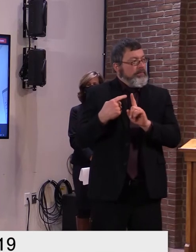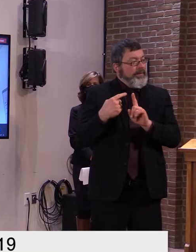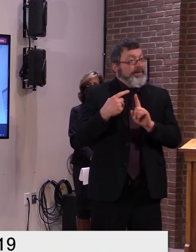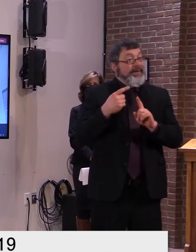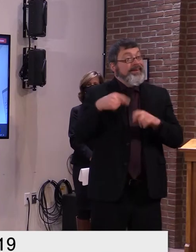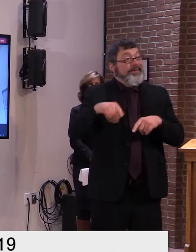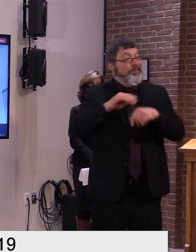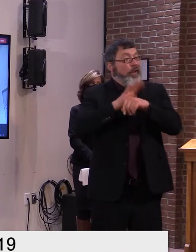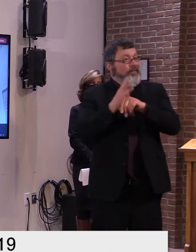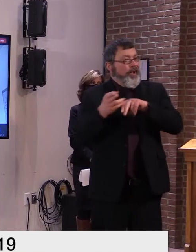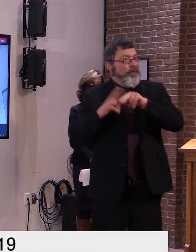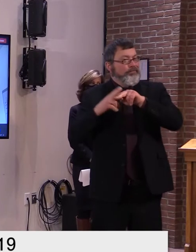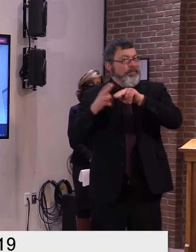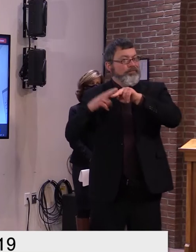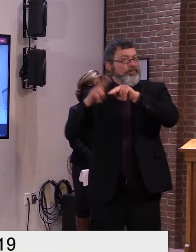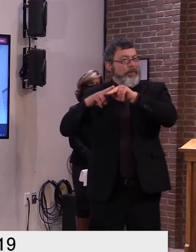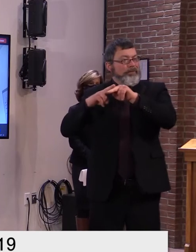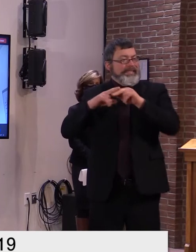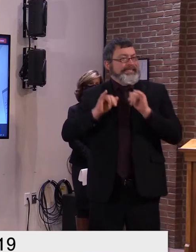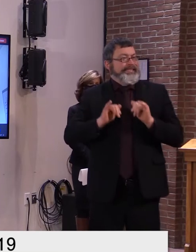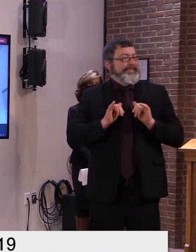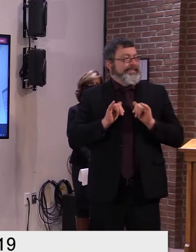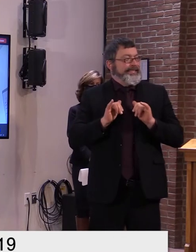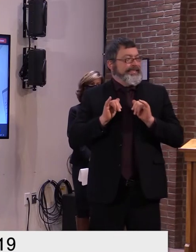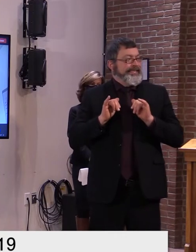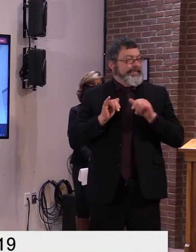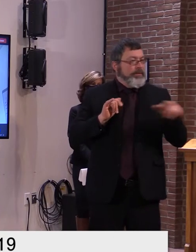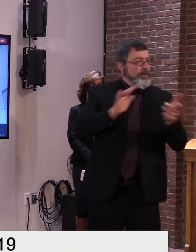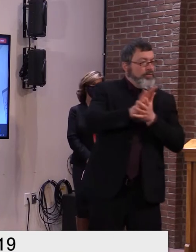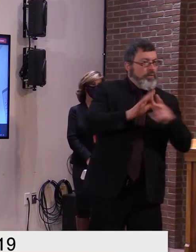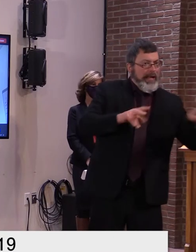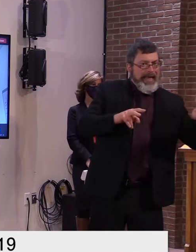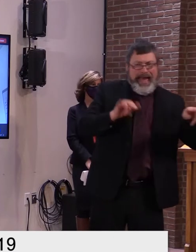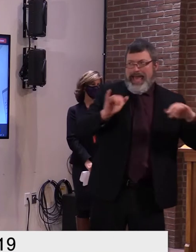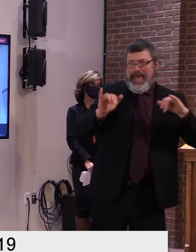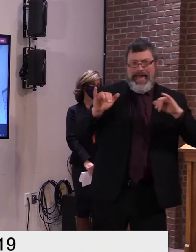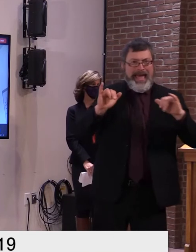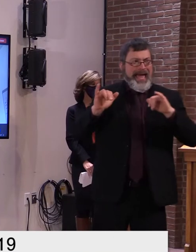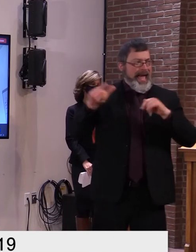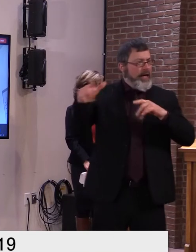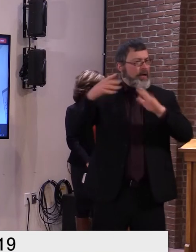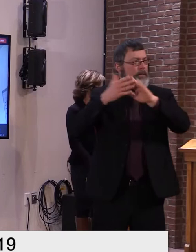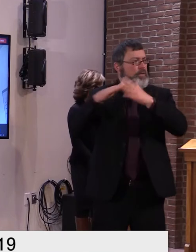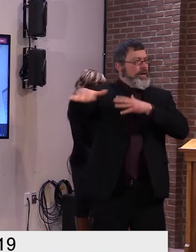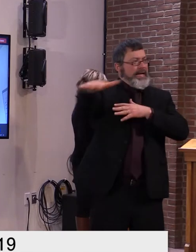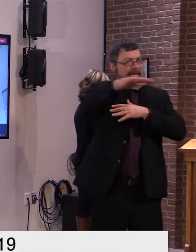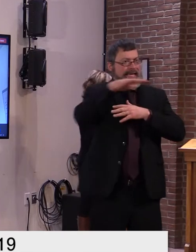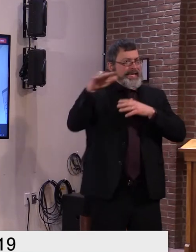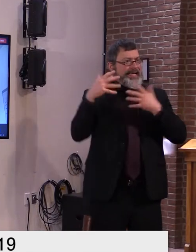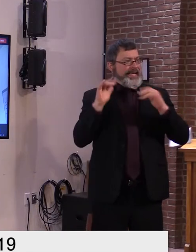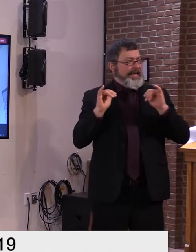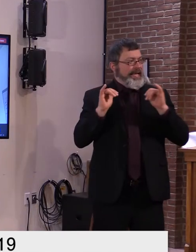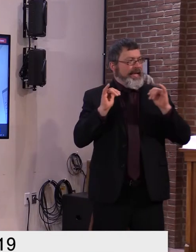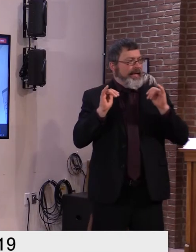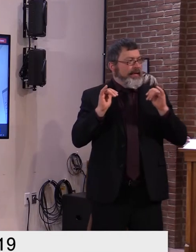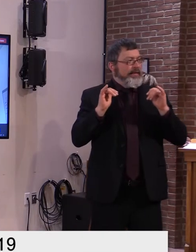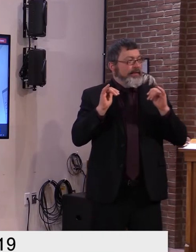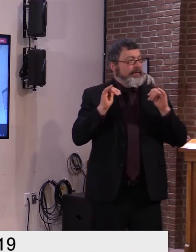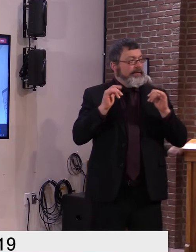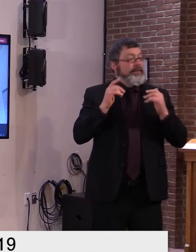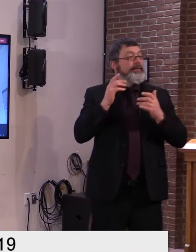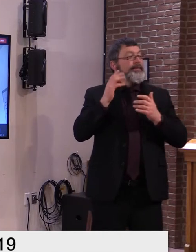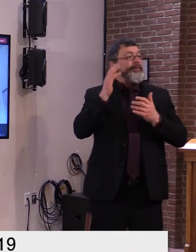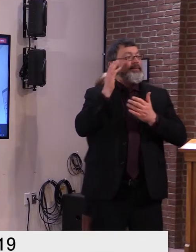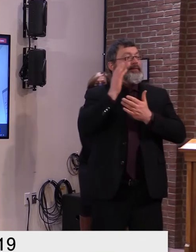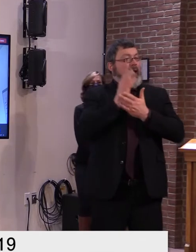in our schools, which we're starting to adapt to the prospect of Thanksgiving, the first major holiday of the season. In